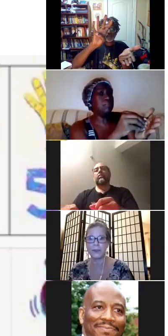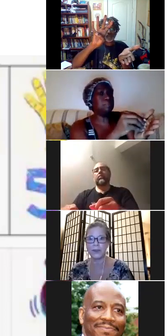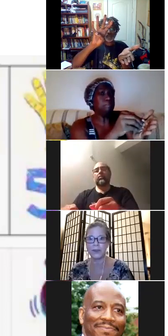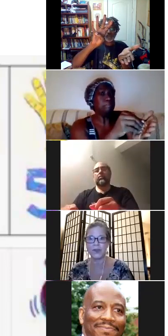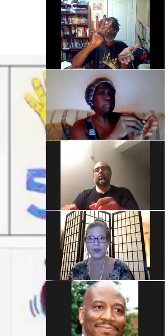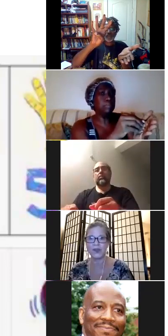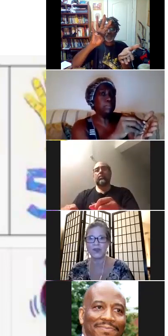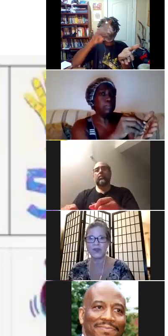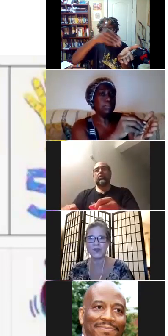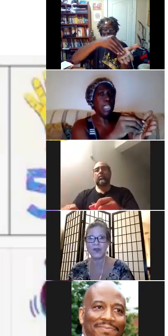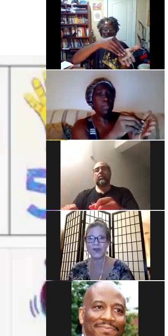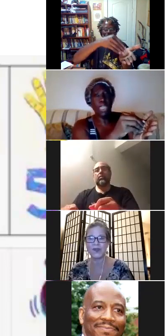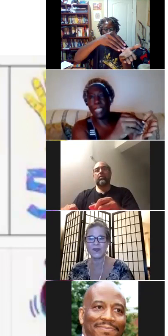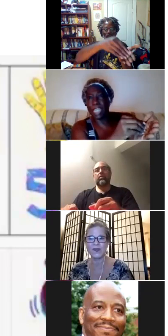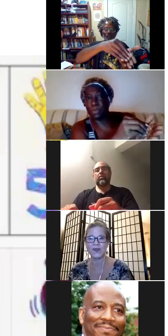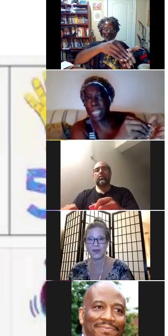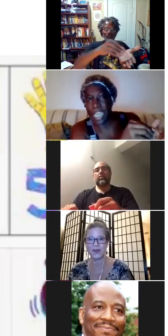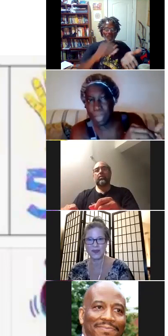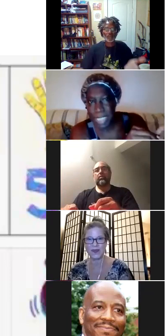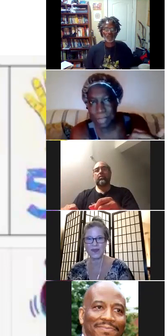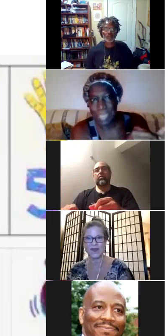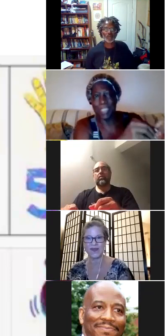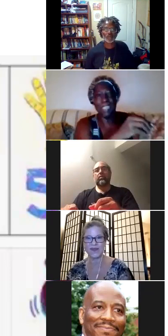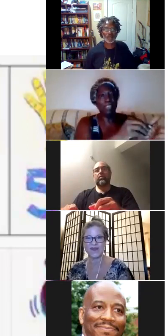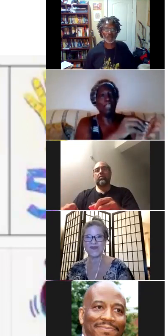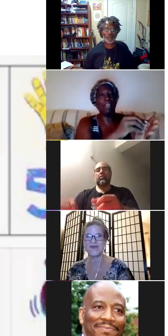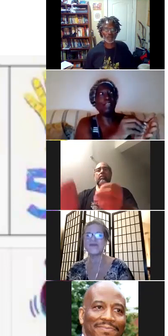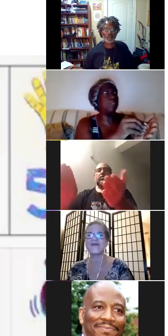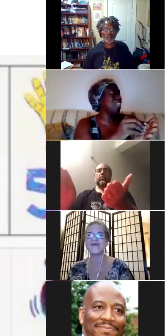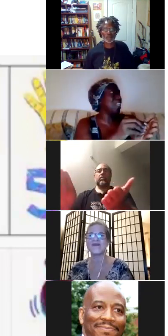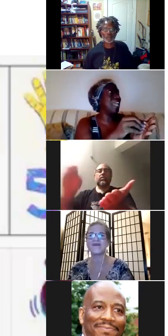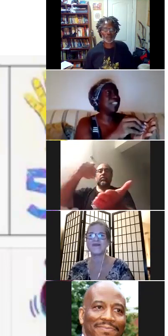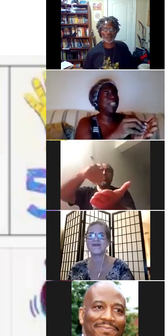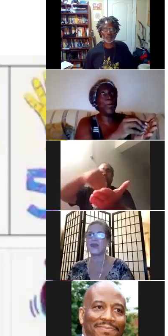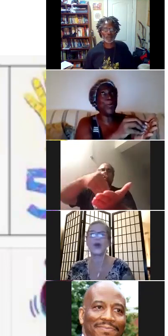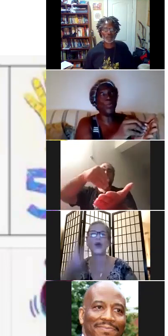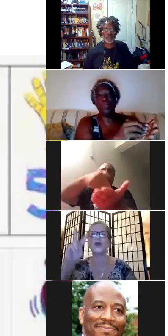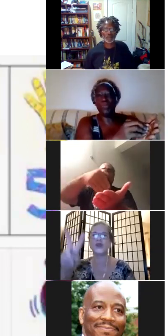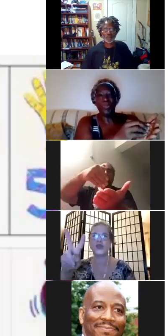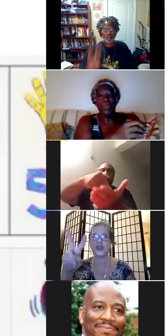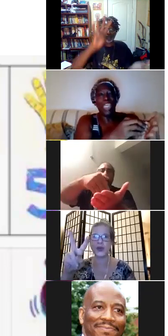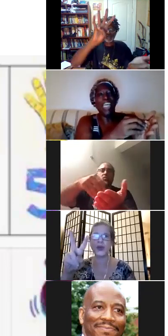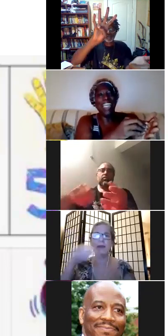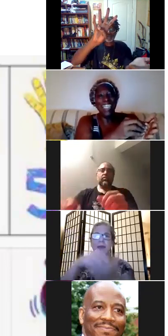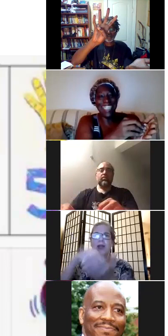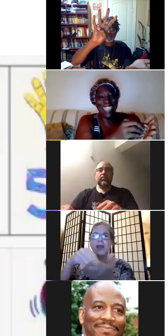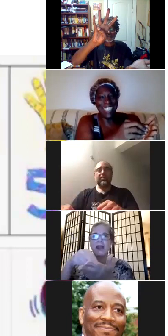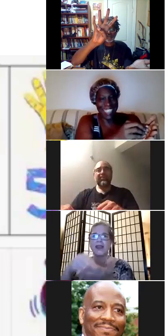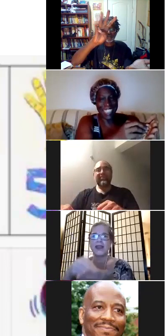Million? I'll take it. Okay, we got 3 commas in million. Okay, so